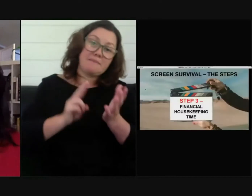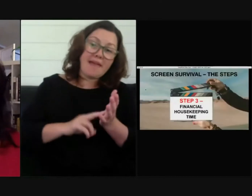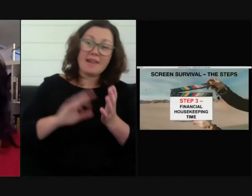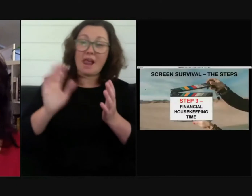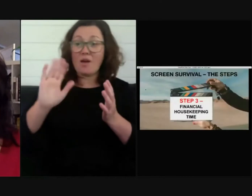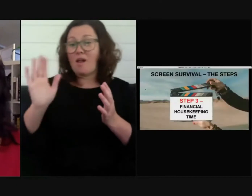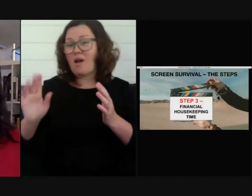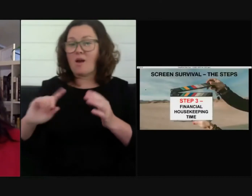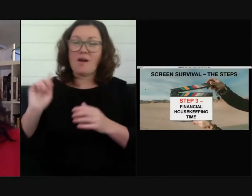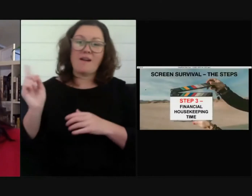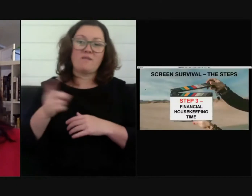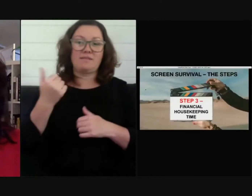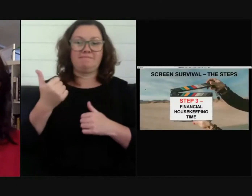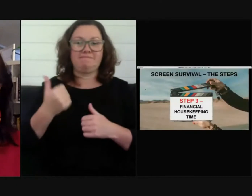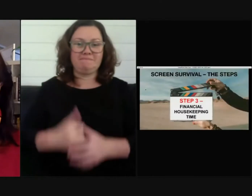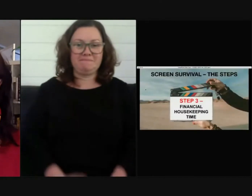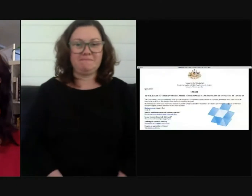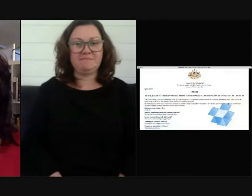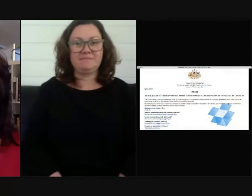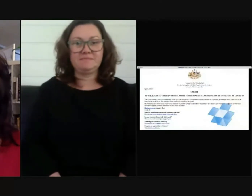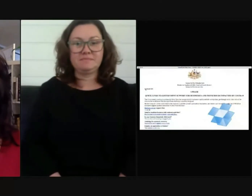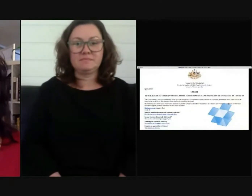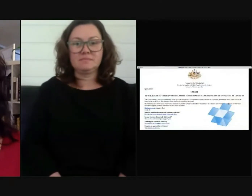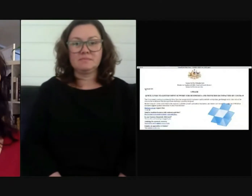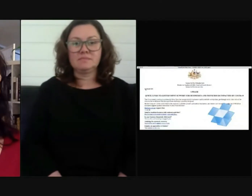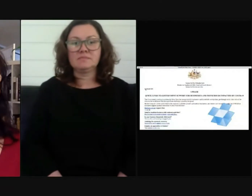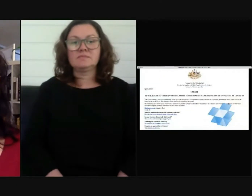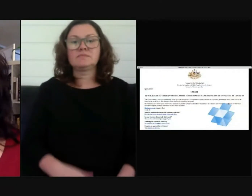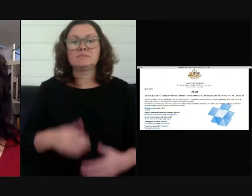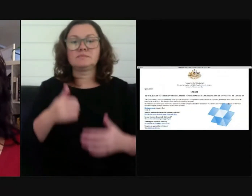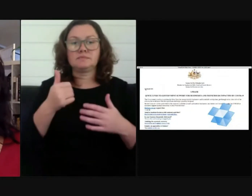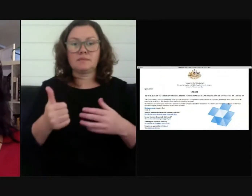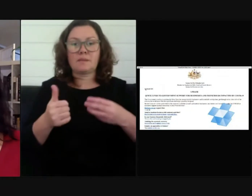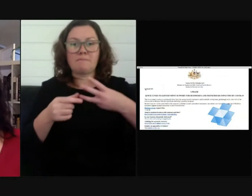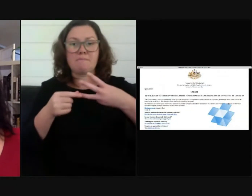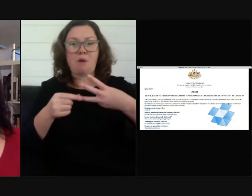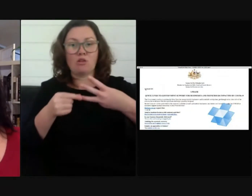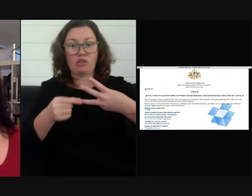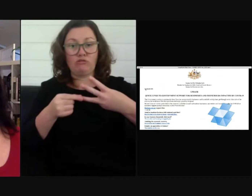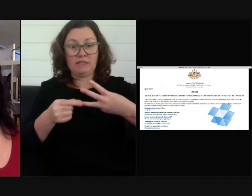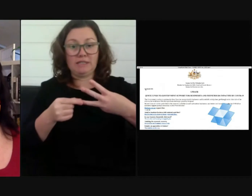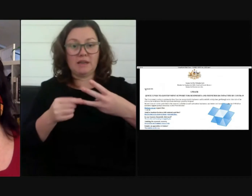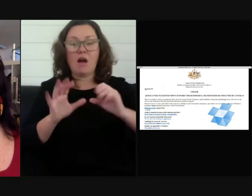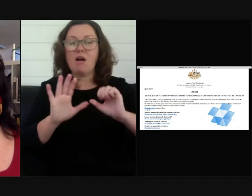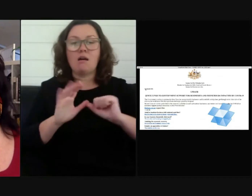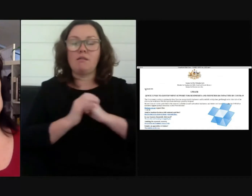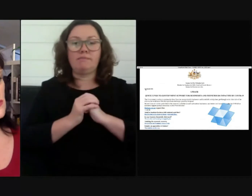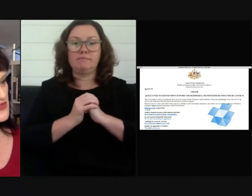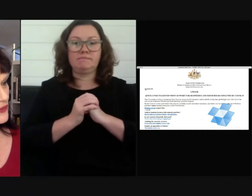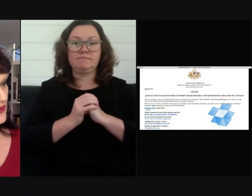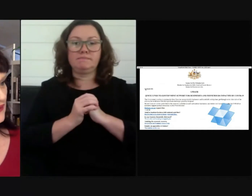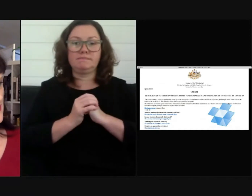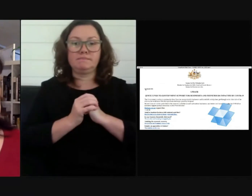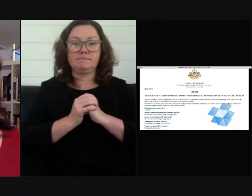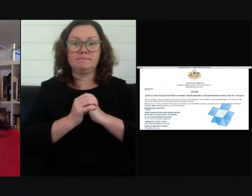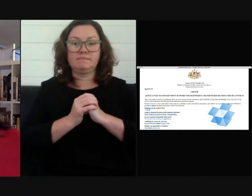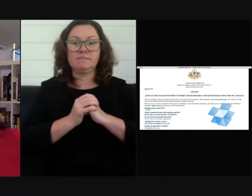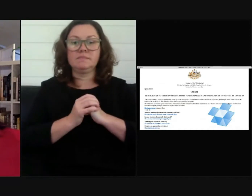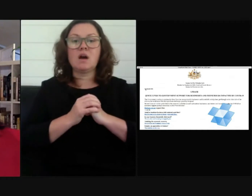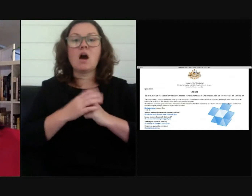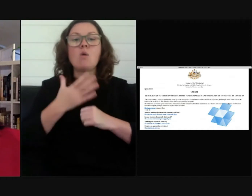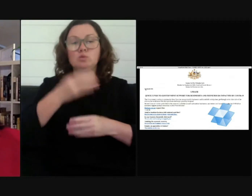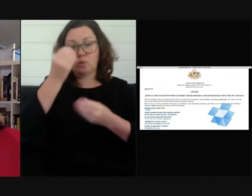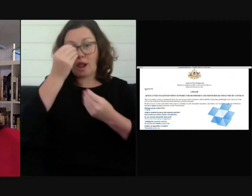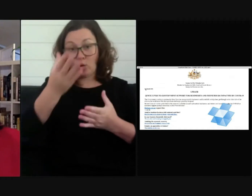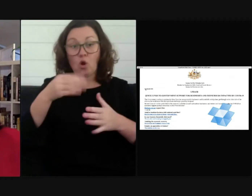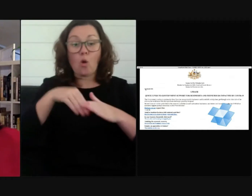right, step number 3. Oh, I just wanted to point out that in the Dropbox, there is also a list of